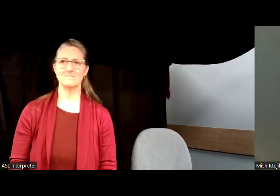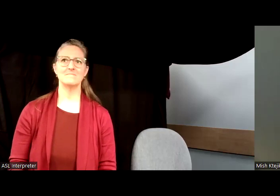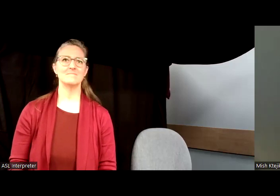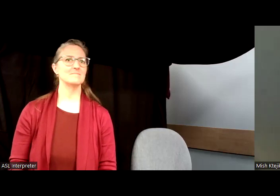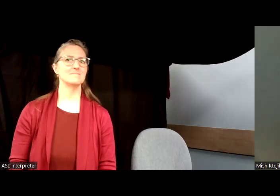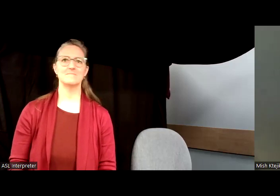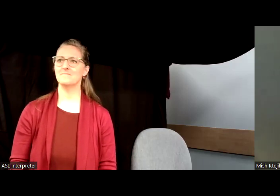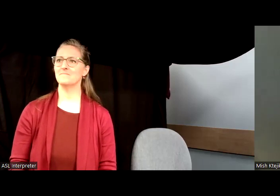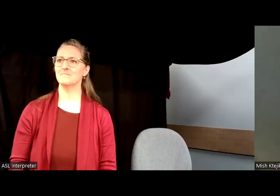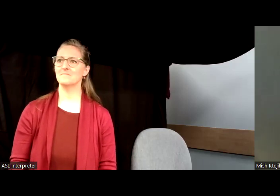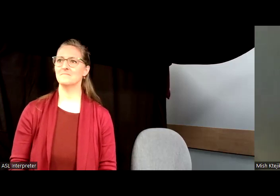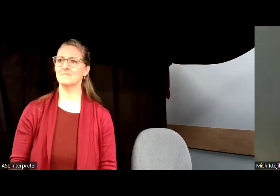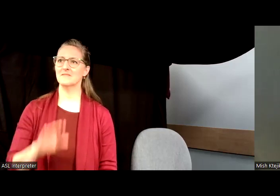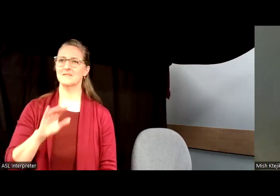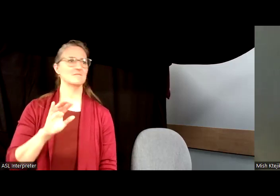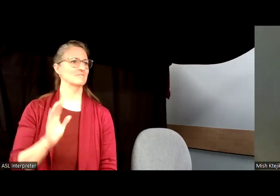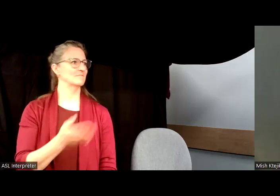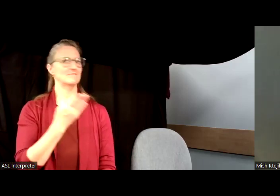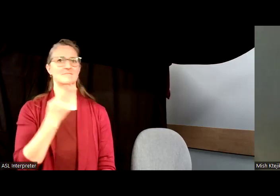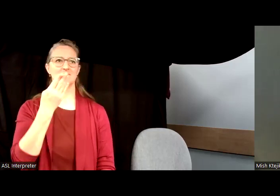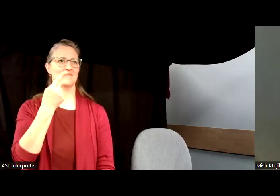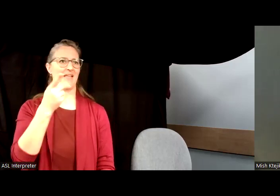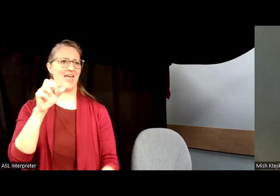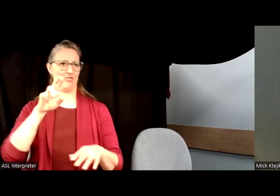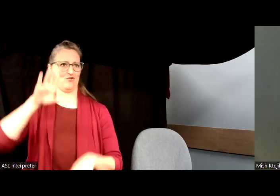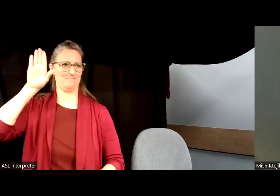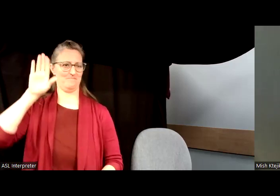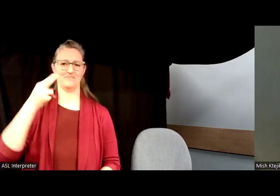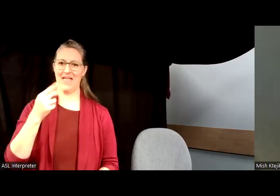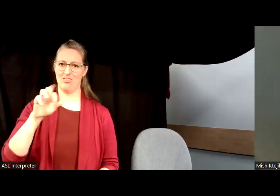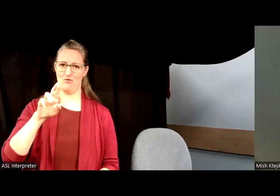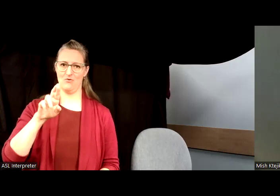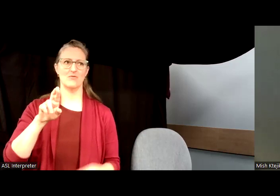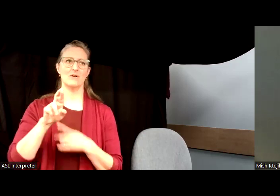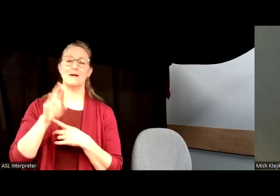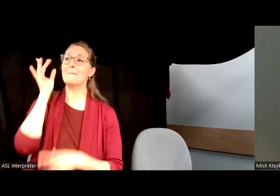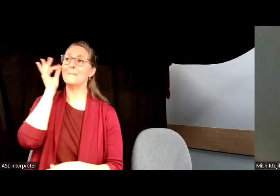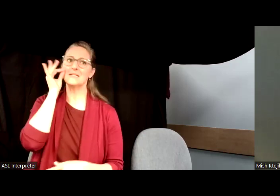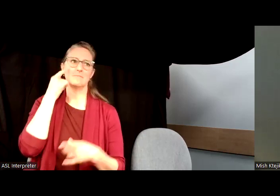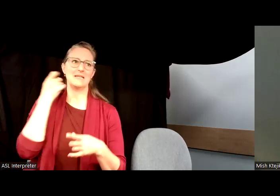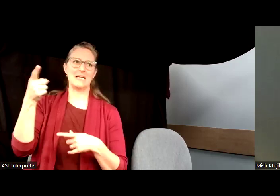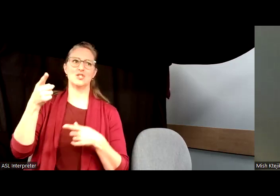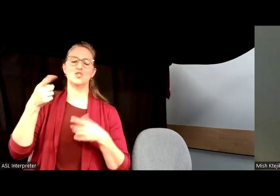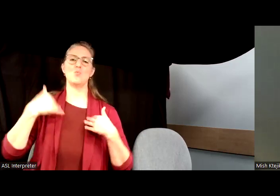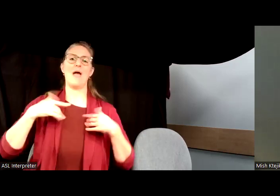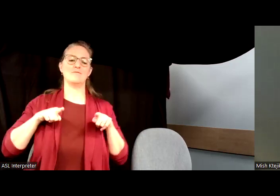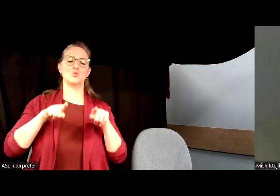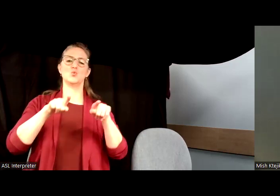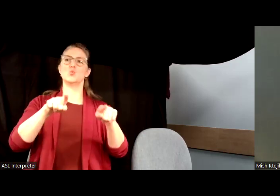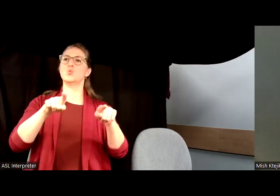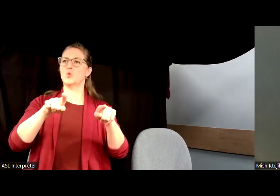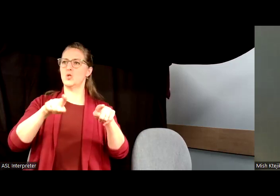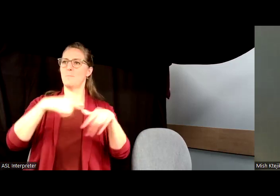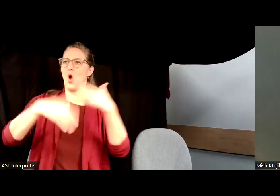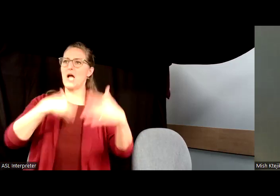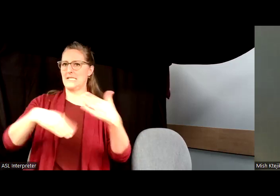This is Jack. Heather. This is Heather. And Mish, that's because you're running the dual processes.